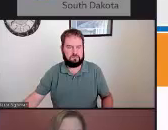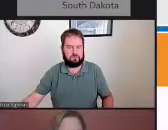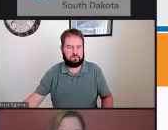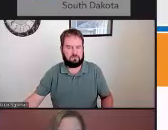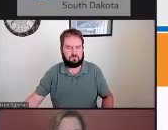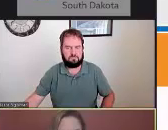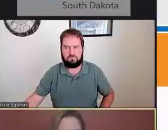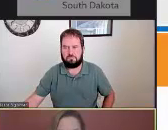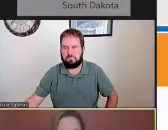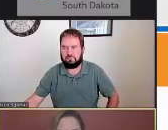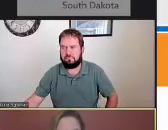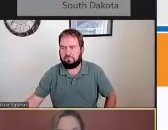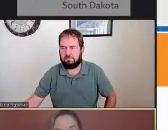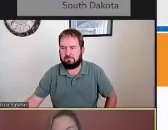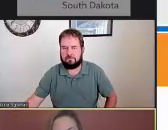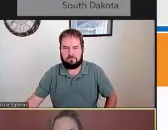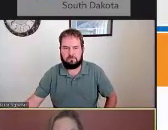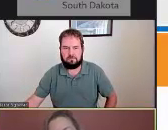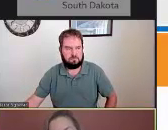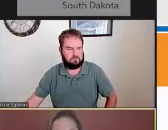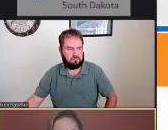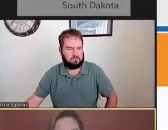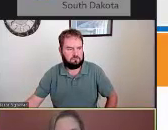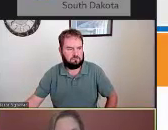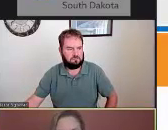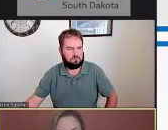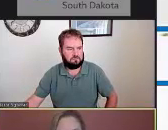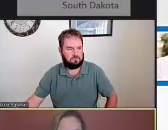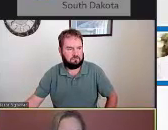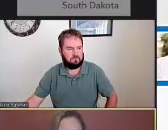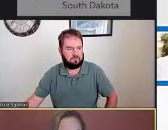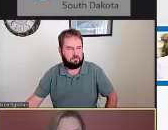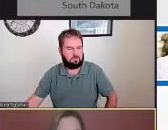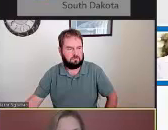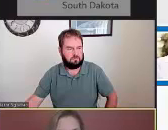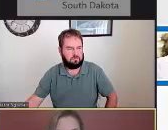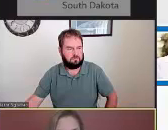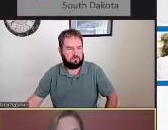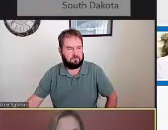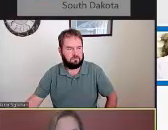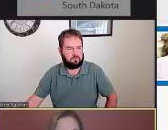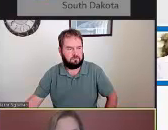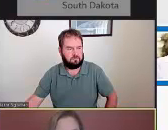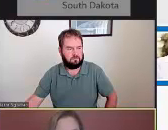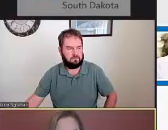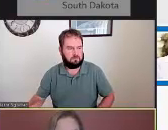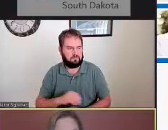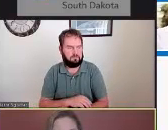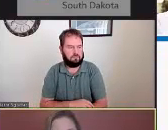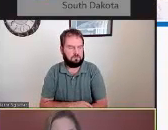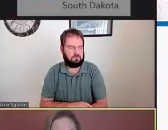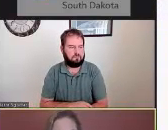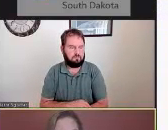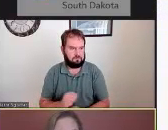And you will see at the top an option for RCC, which stands for Relay Conference Captioning. And there is